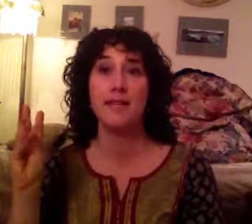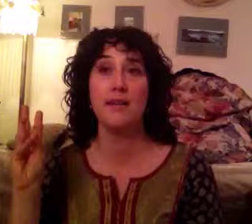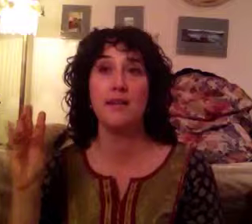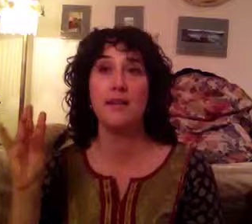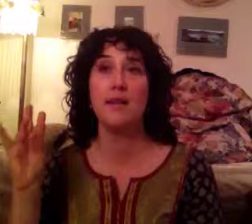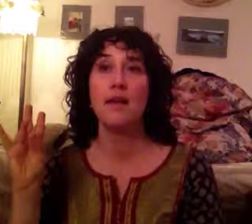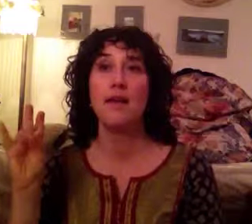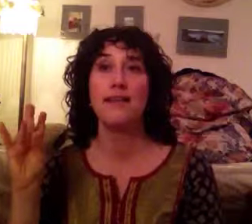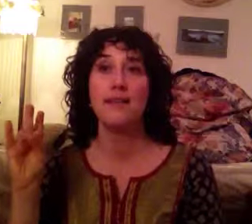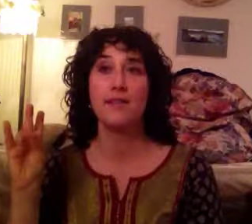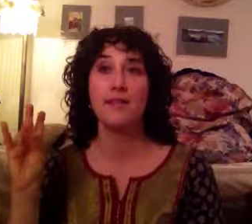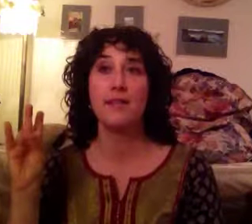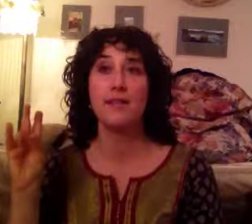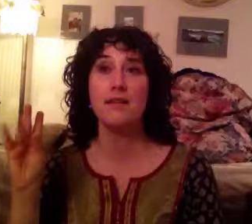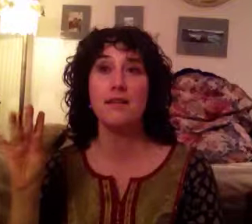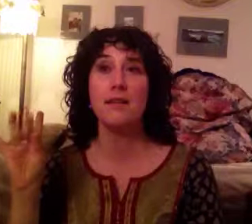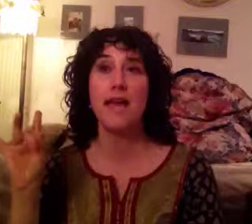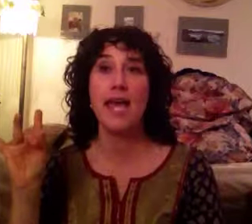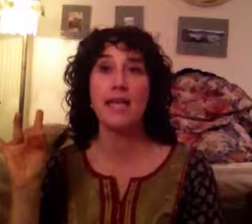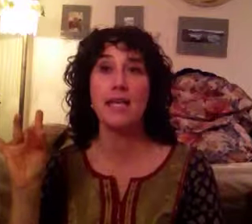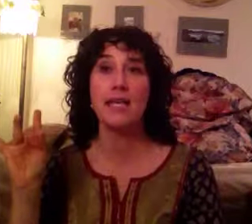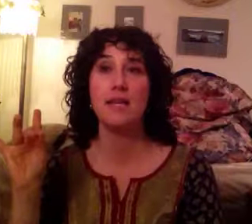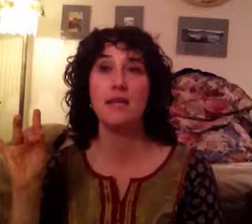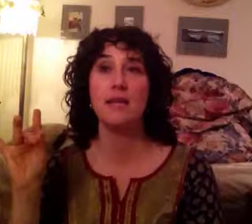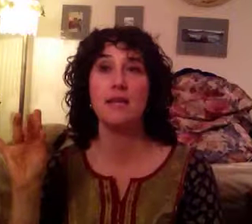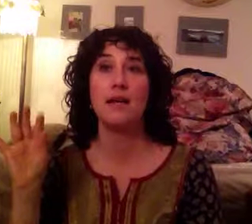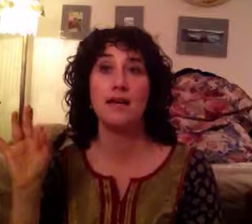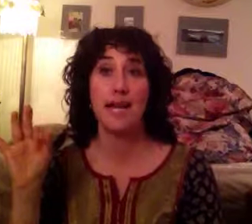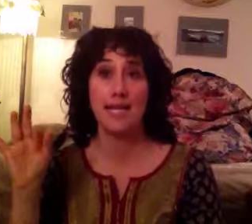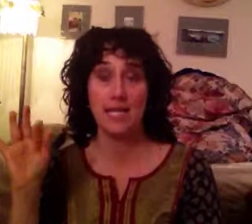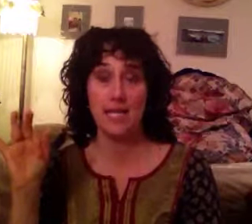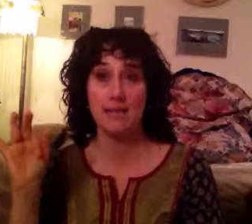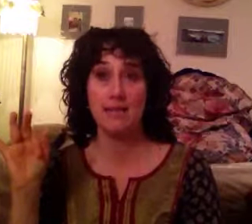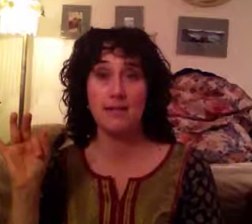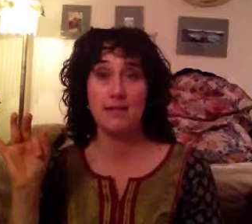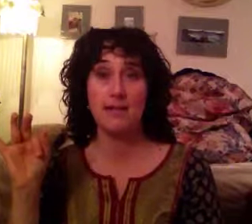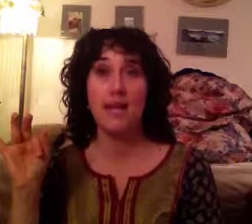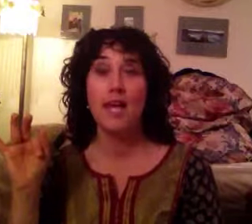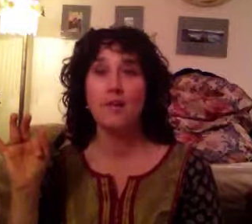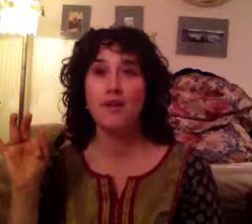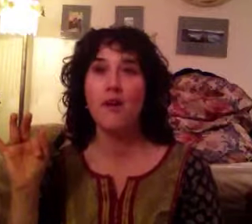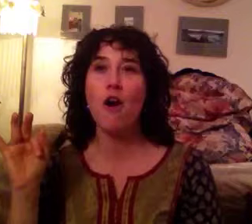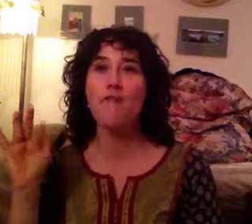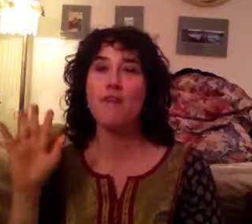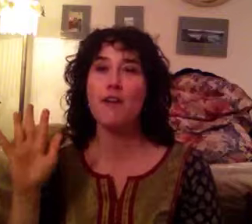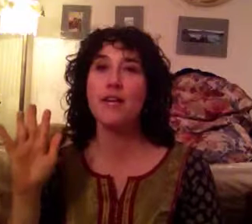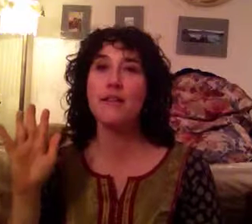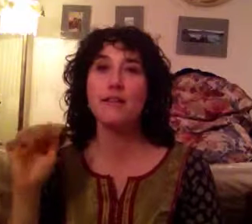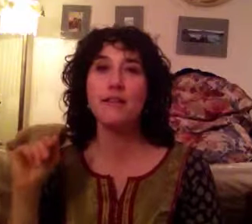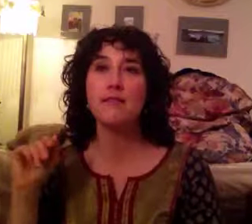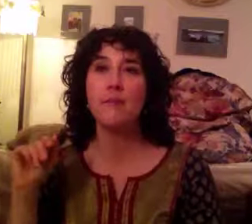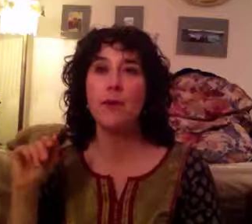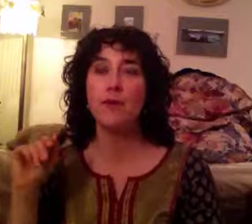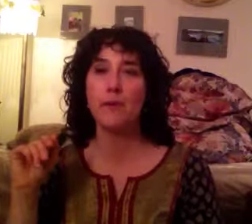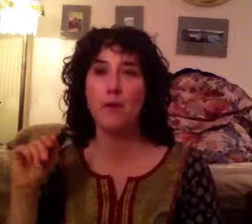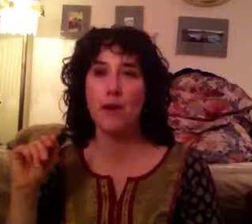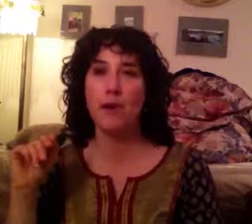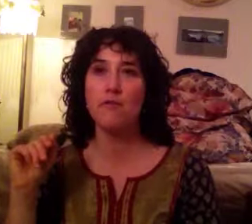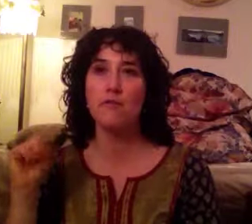16, 17, 18, 19. So there are variances you might want to be aware of. This